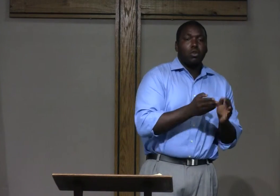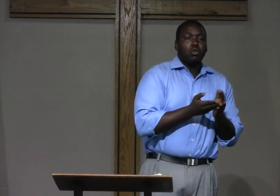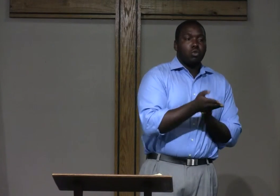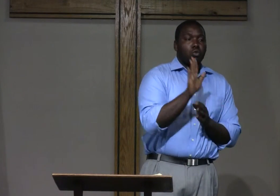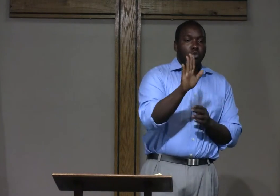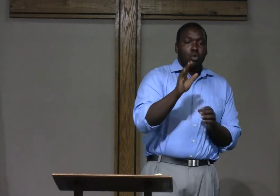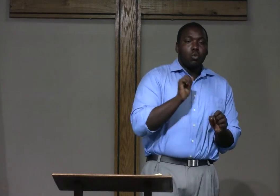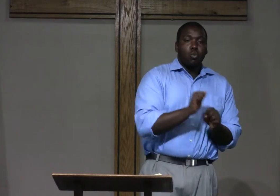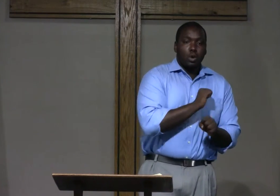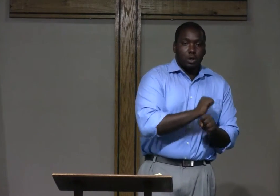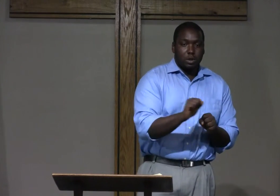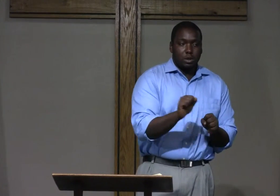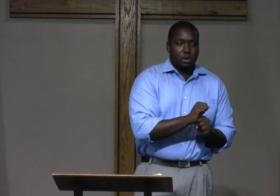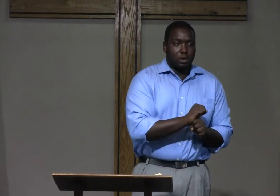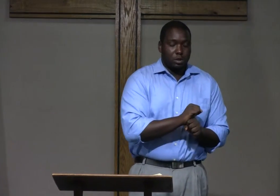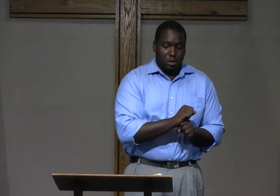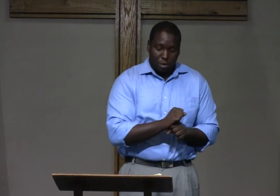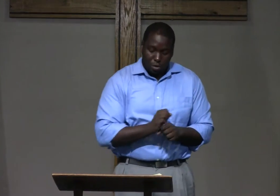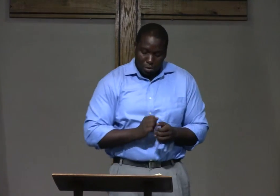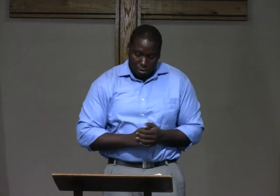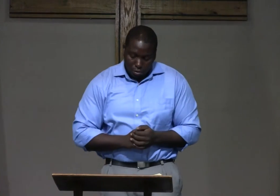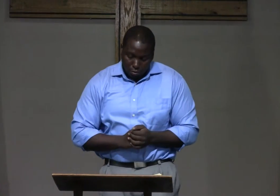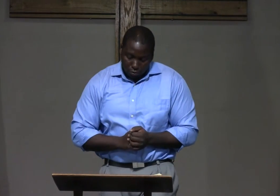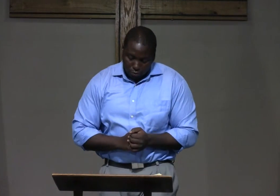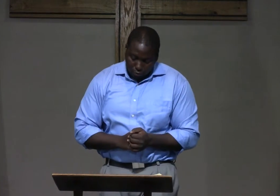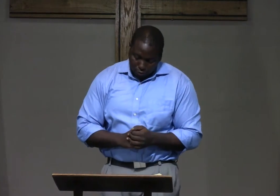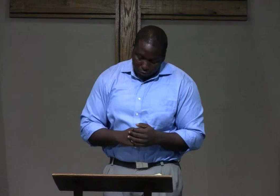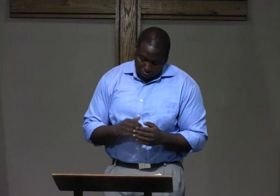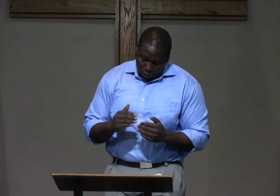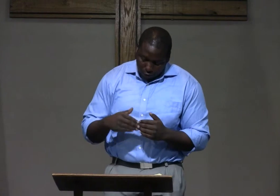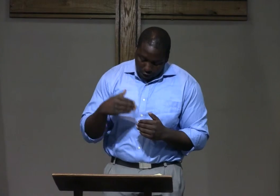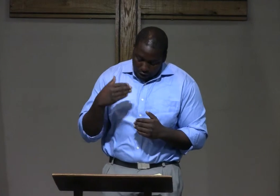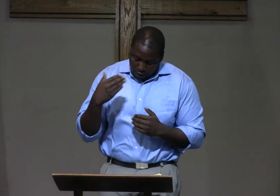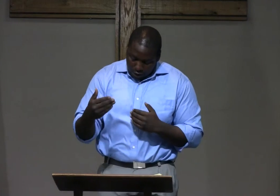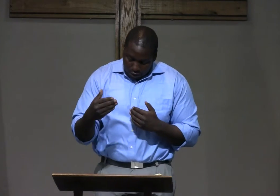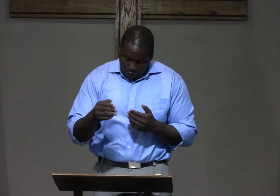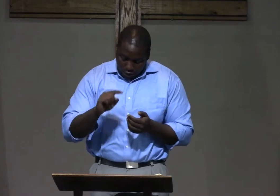must live out your faith in Christ through your works.